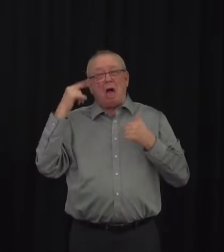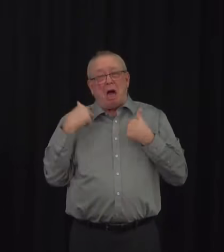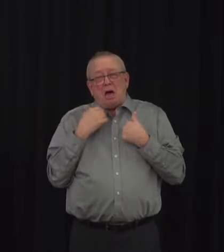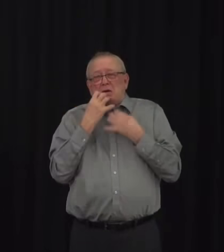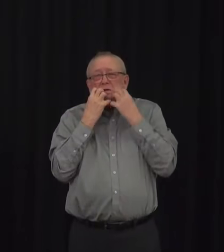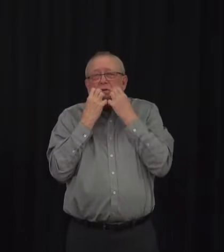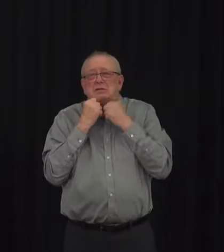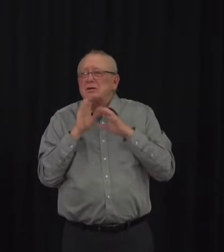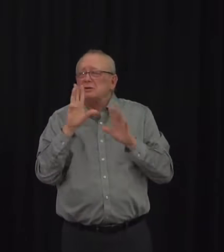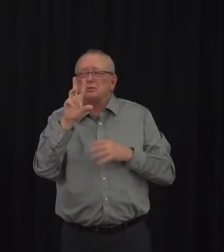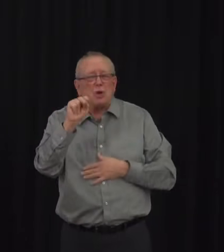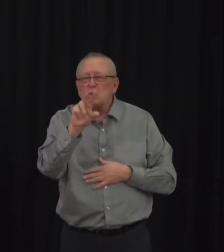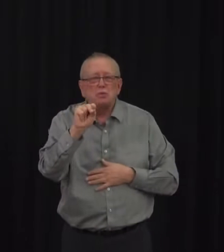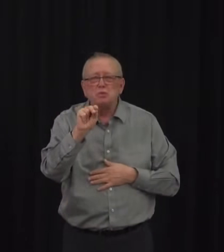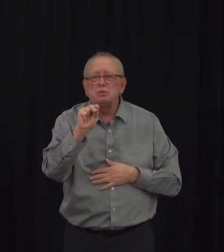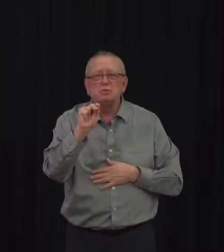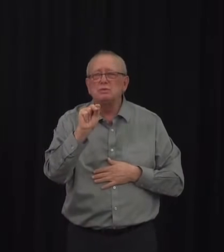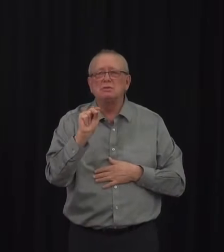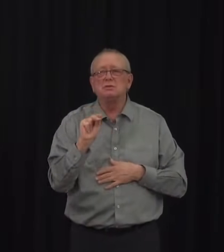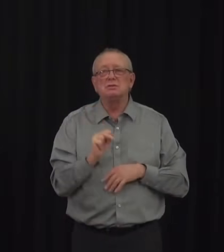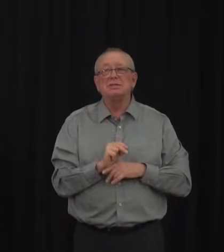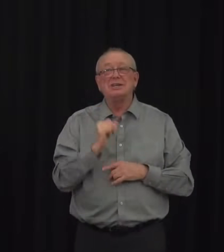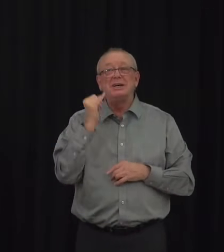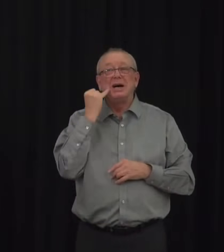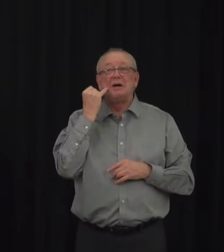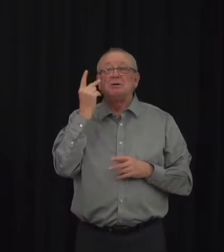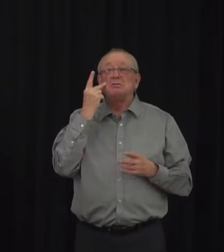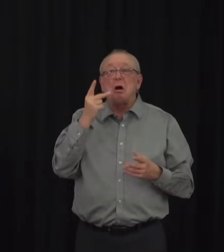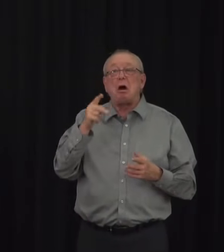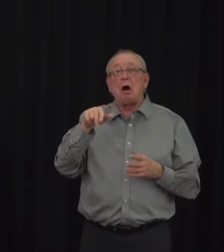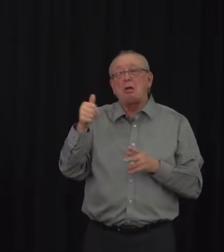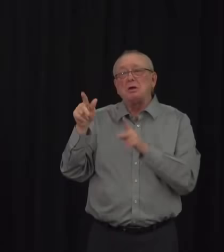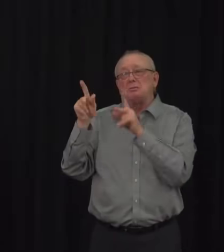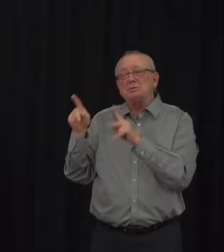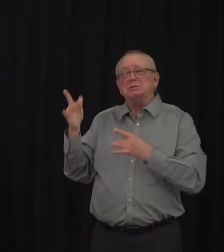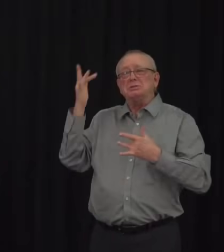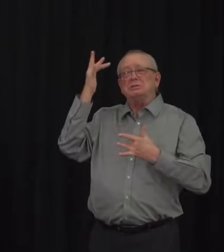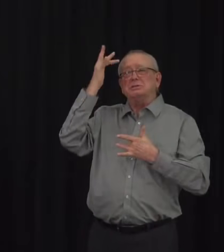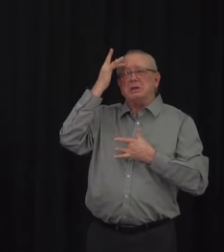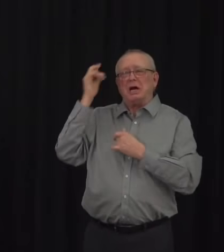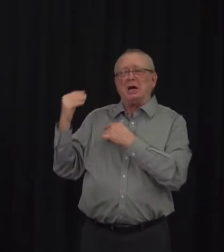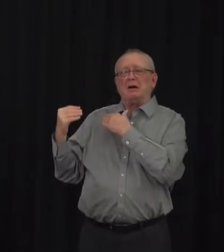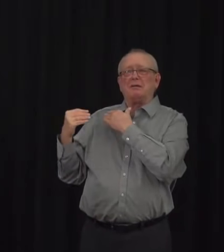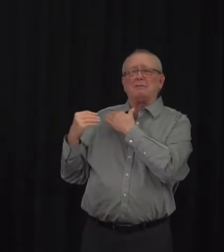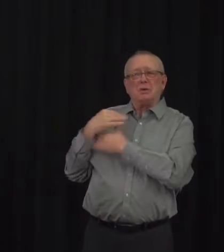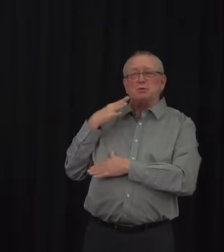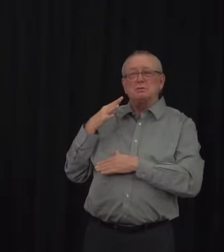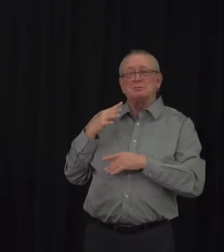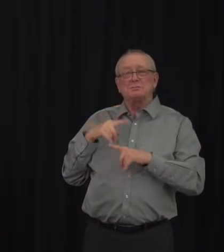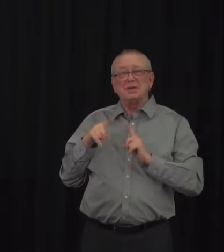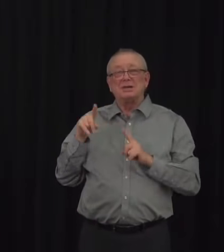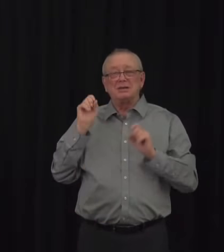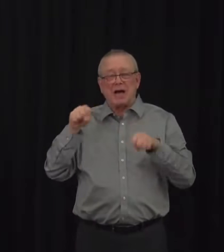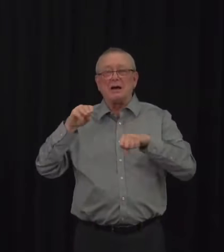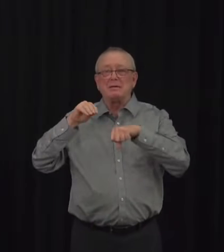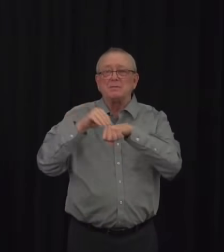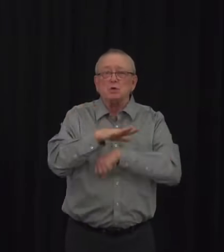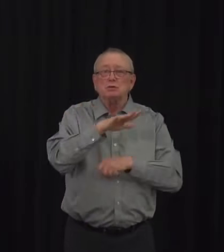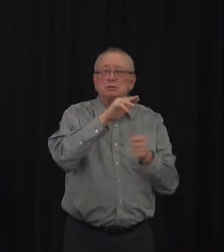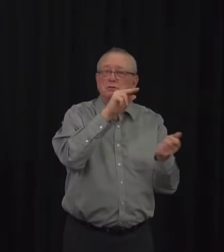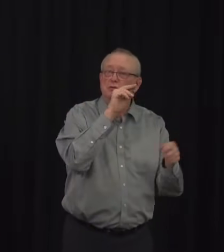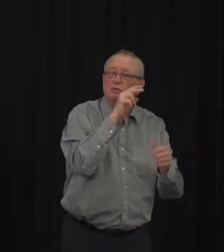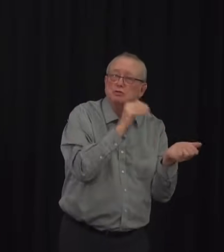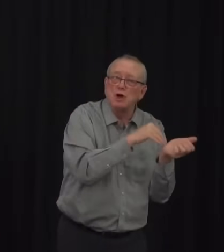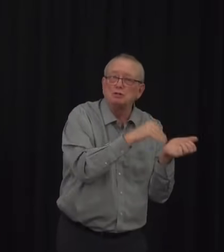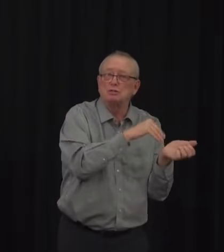If a provider or other member of a healthcare team gets sick, it means they are not available to treat patients for at least 2 weeks,